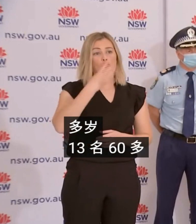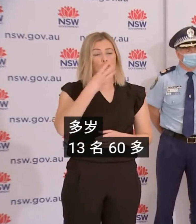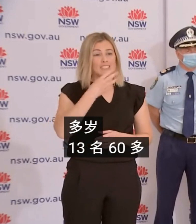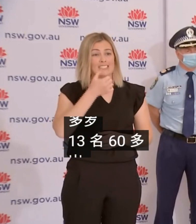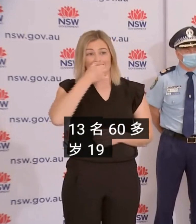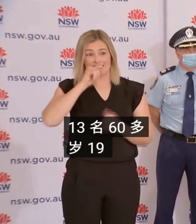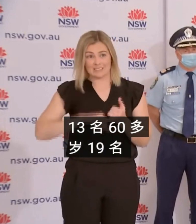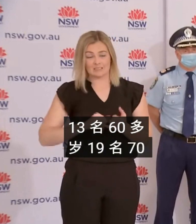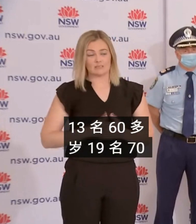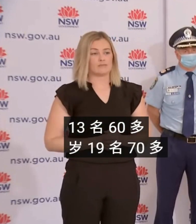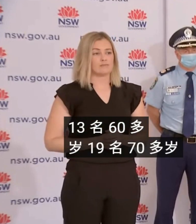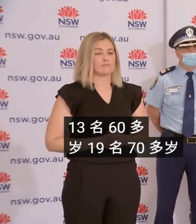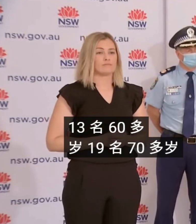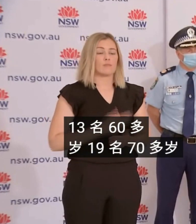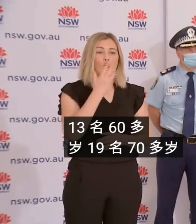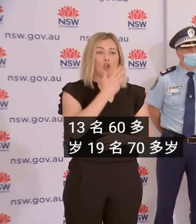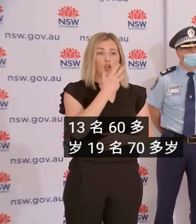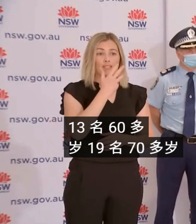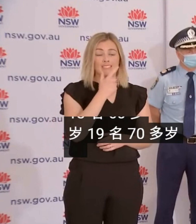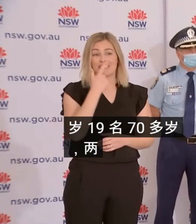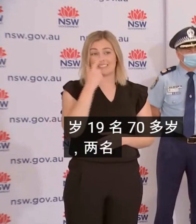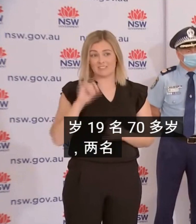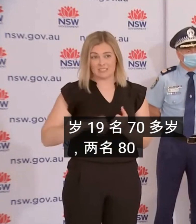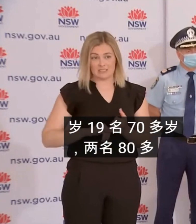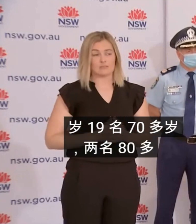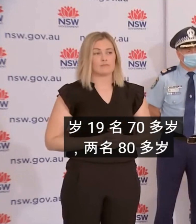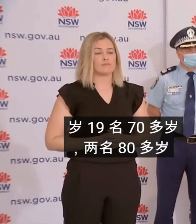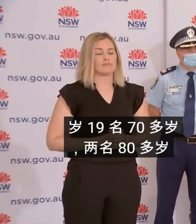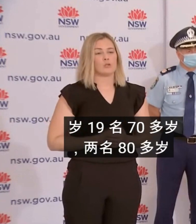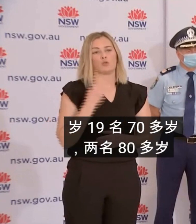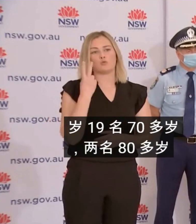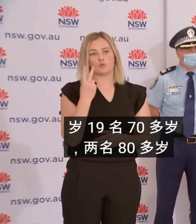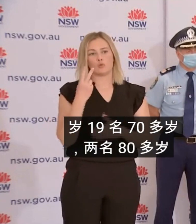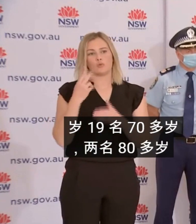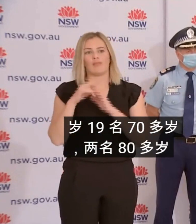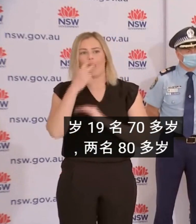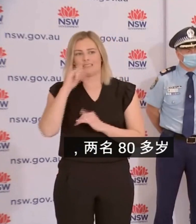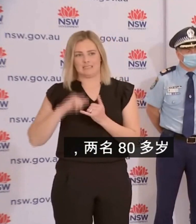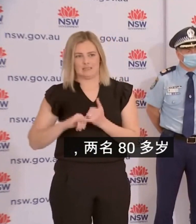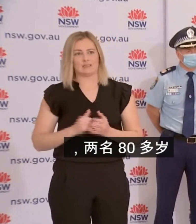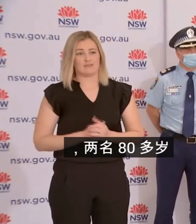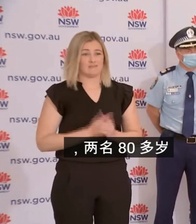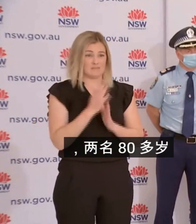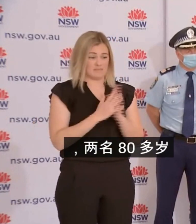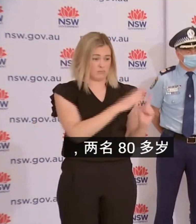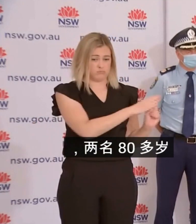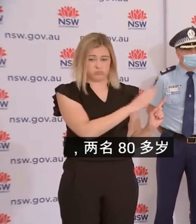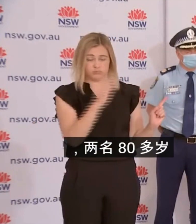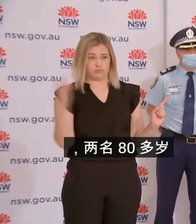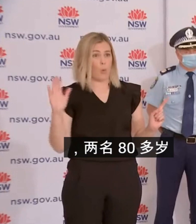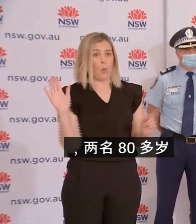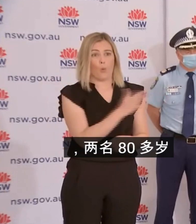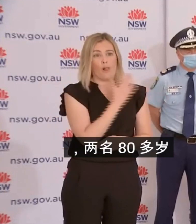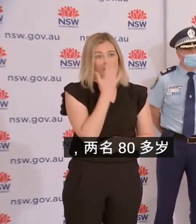60s, 19 in their 70s, and 2 in their 80s. Of the 62 people